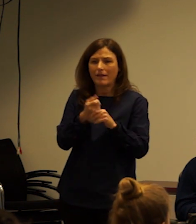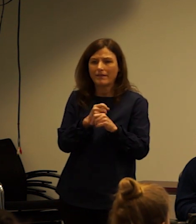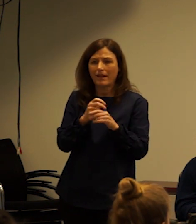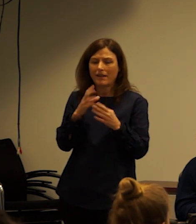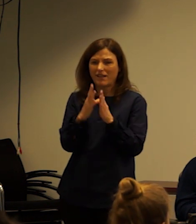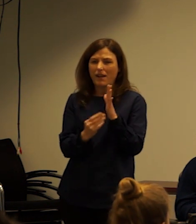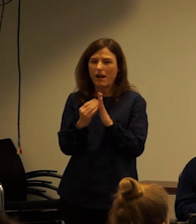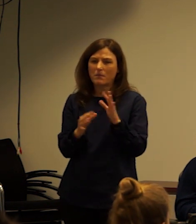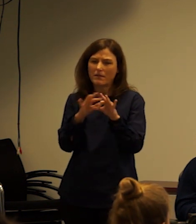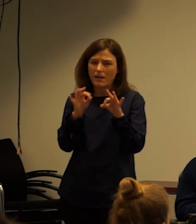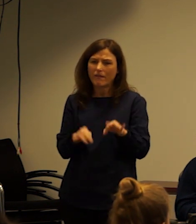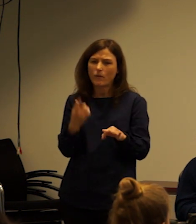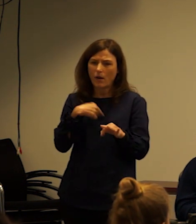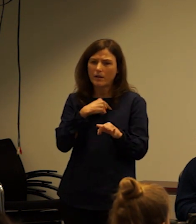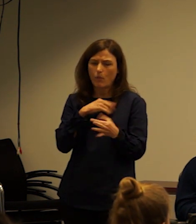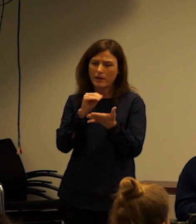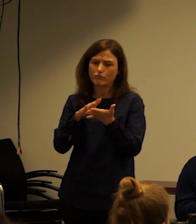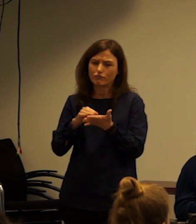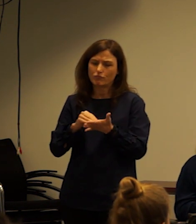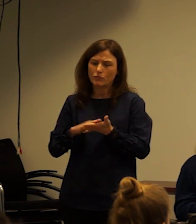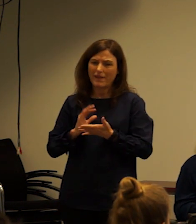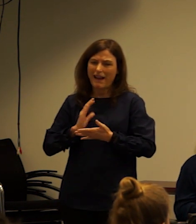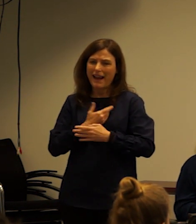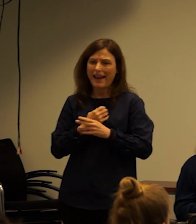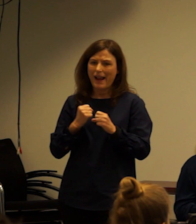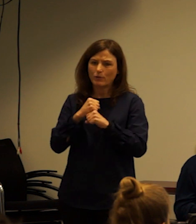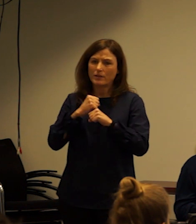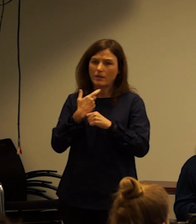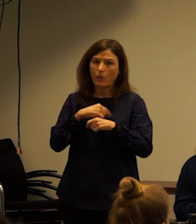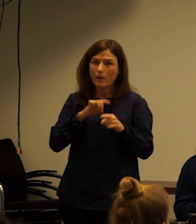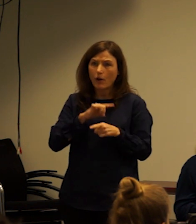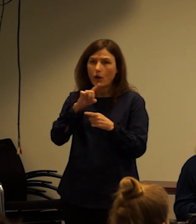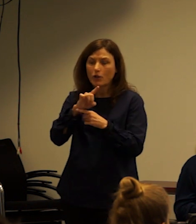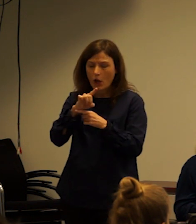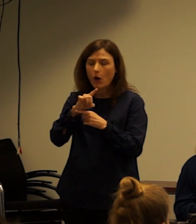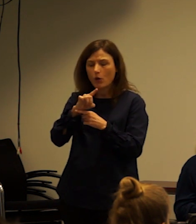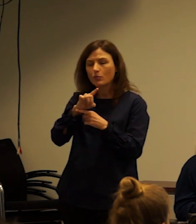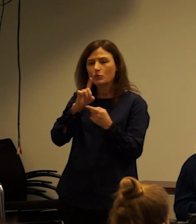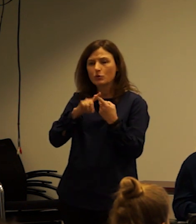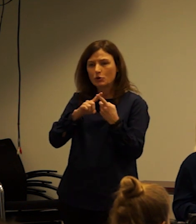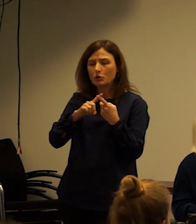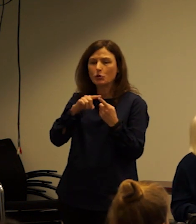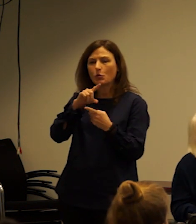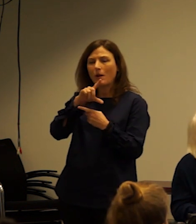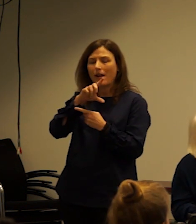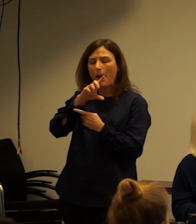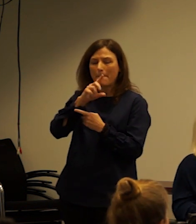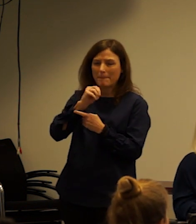so that we can keep up with it, so that we can then go and brag to Mr. Smithsonian